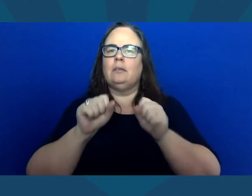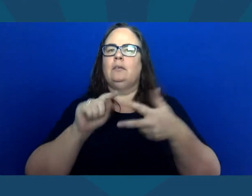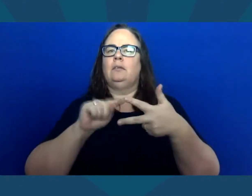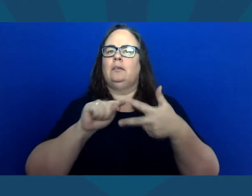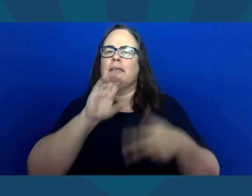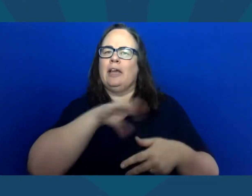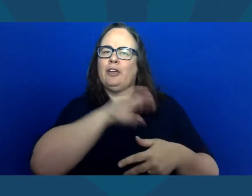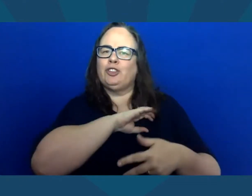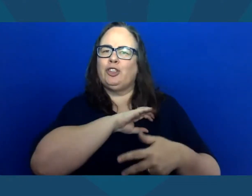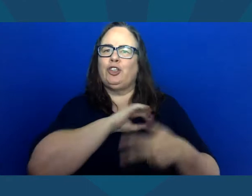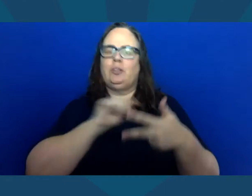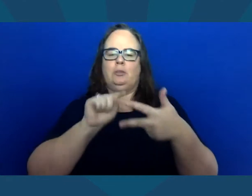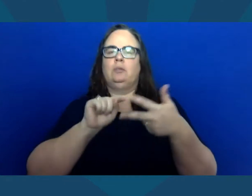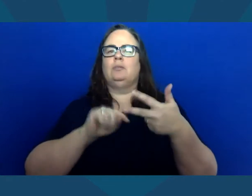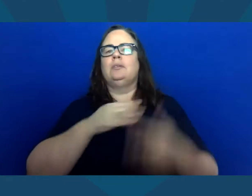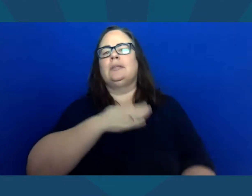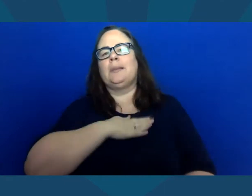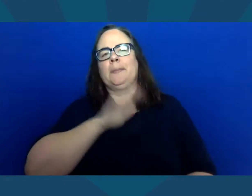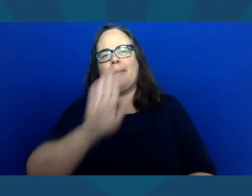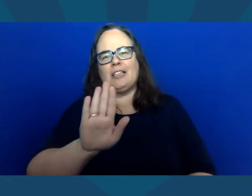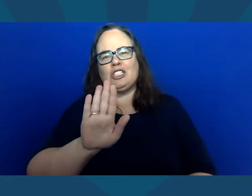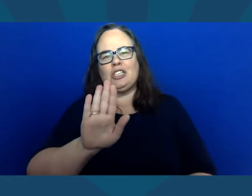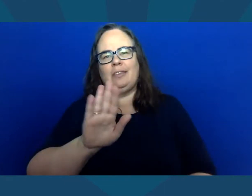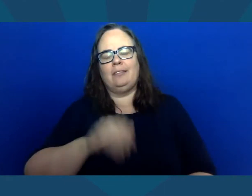character, and compassion.